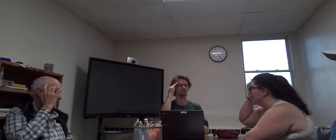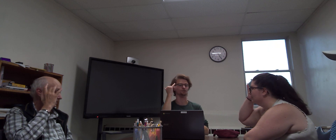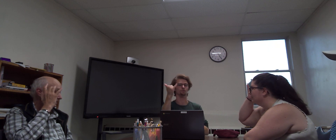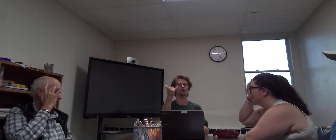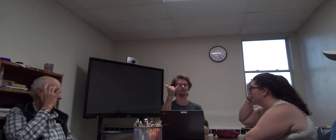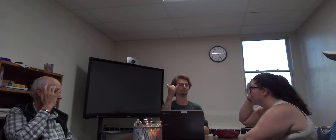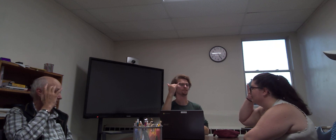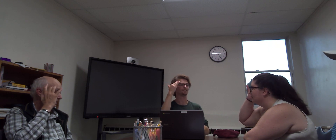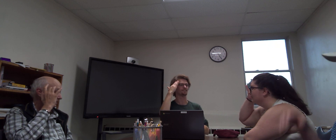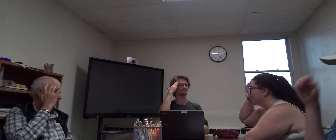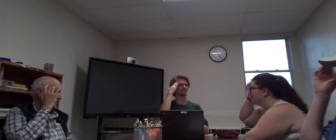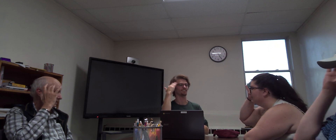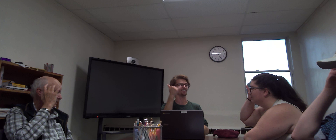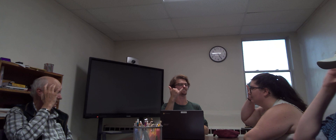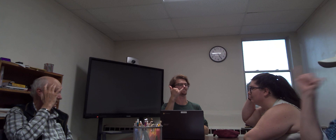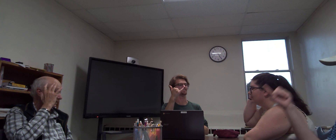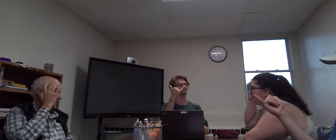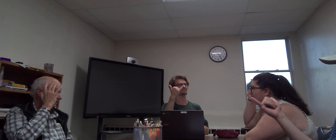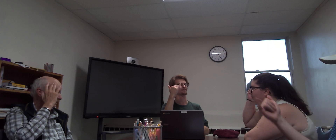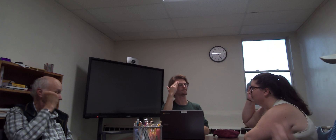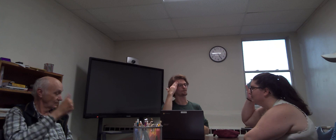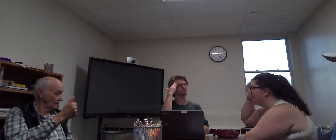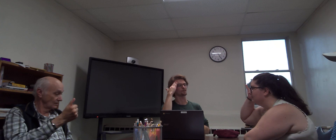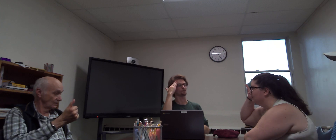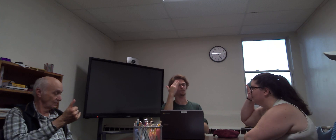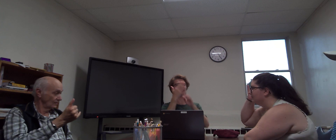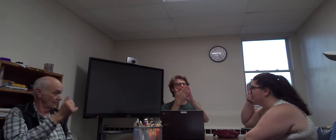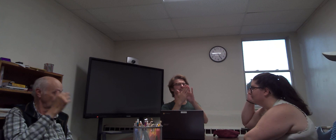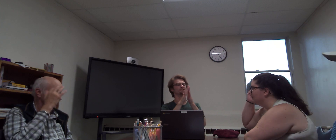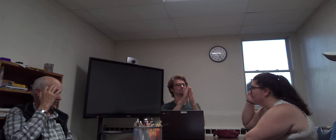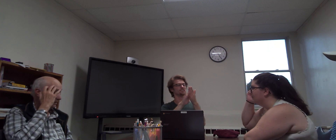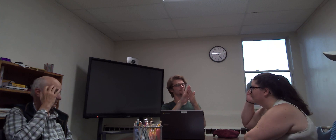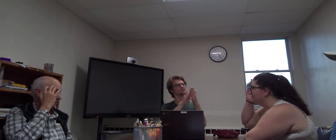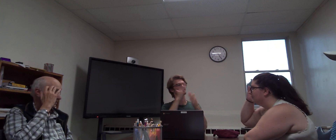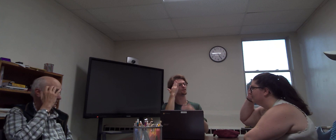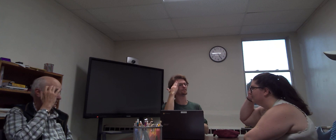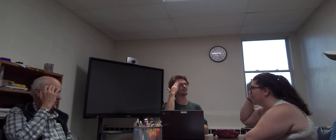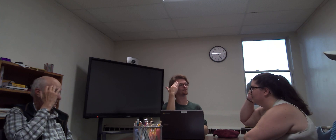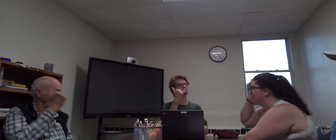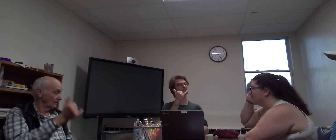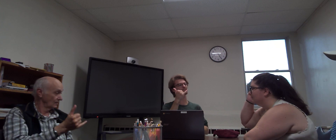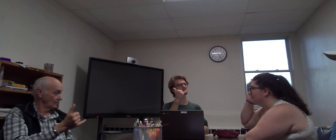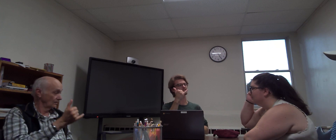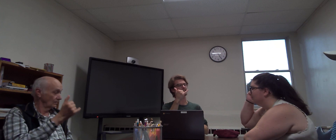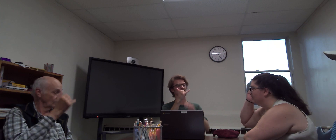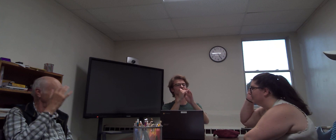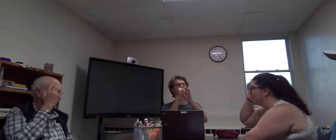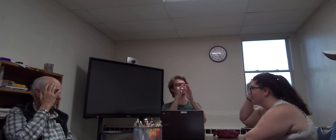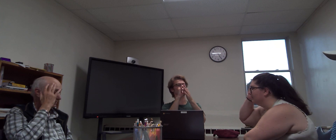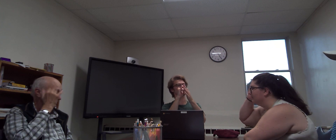do a wipe like this, where 3 of your fingers go down and end in a Y hand